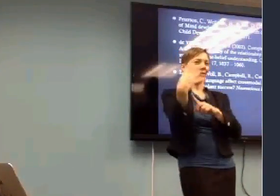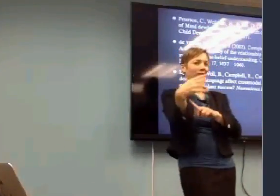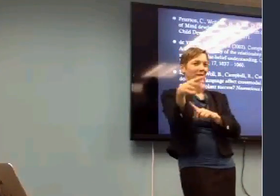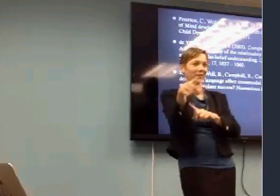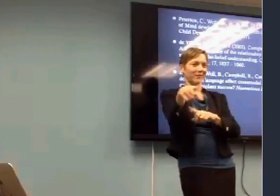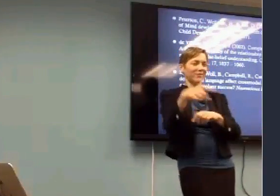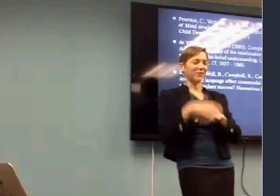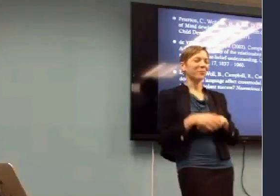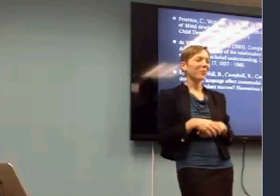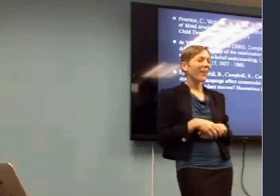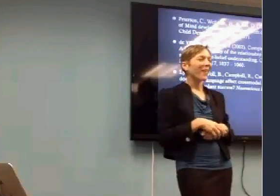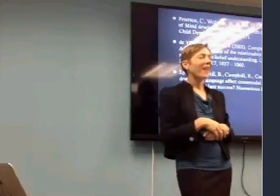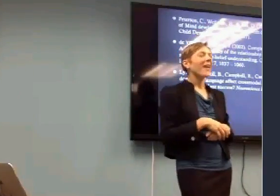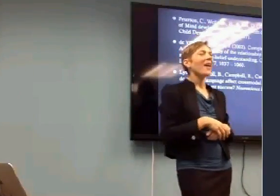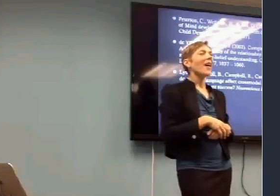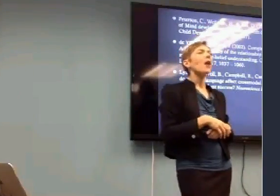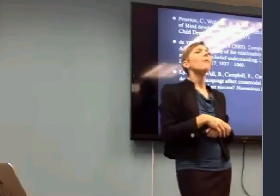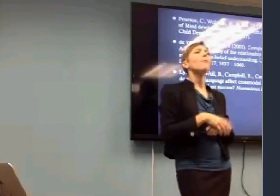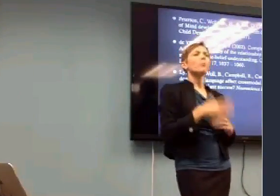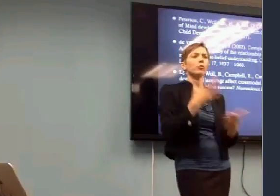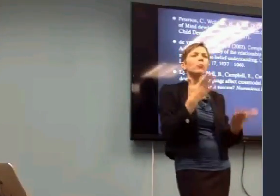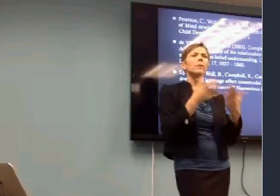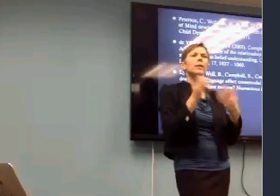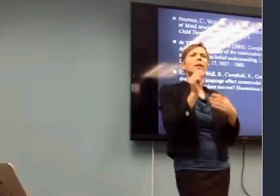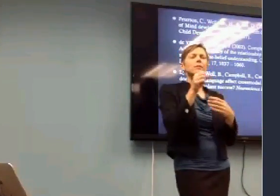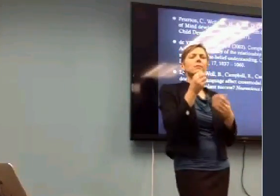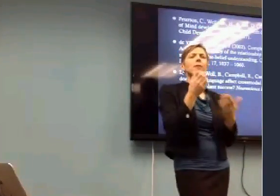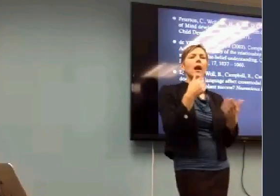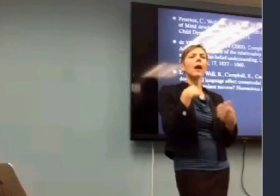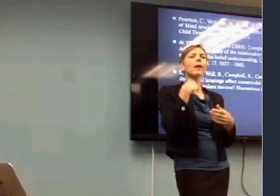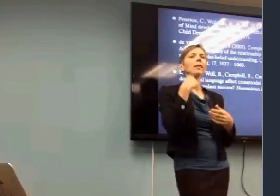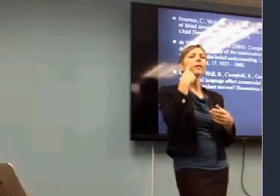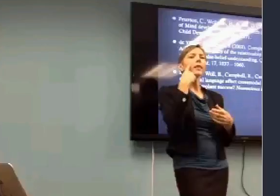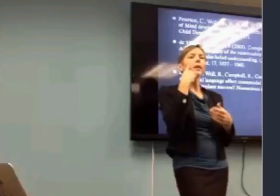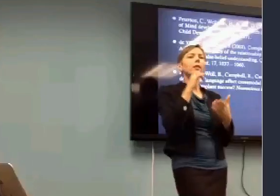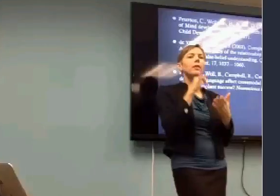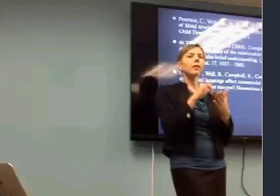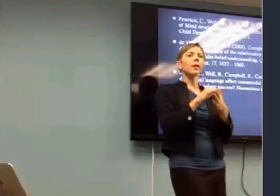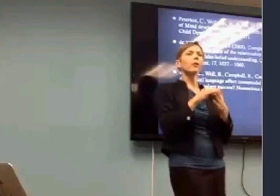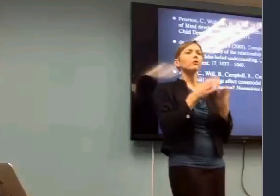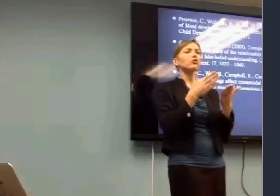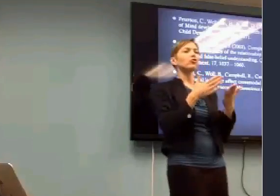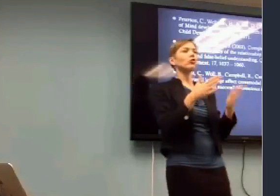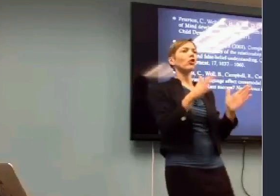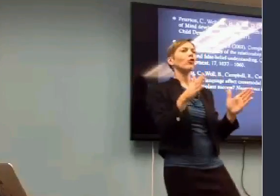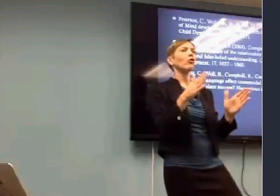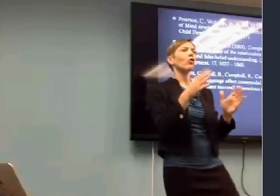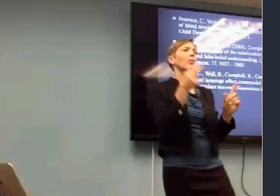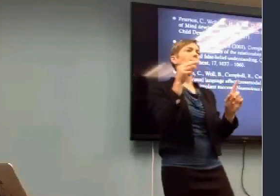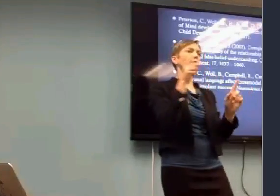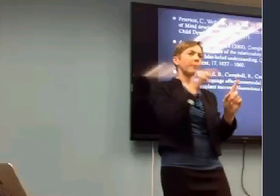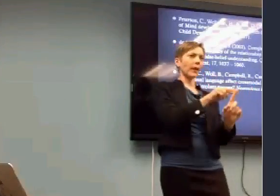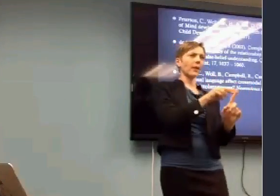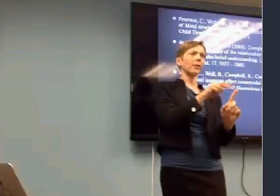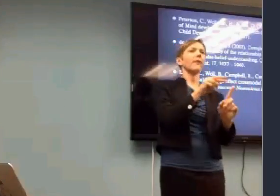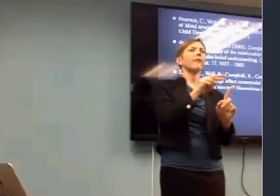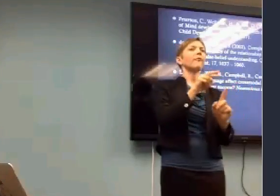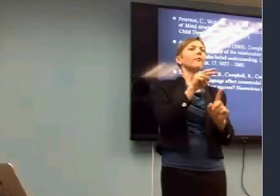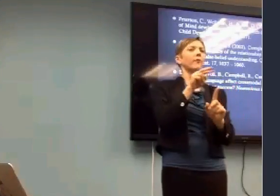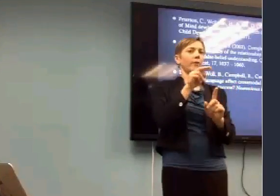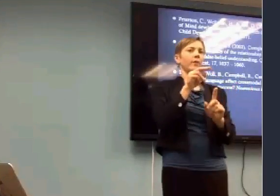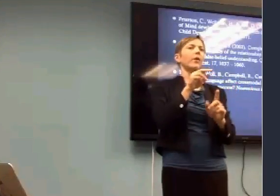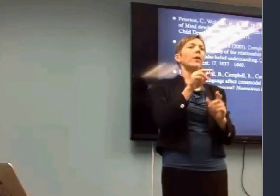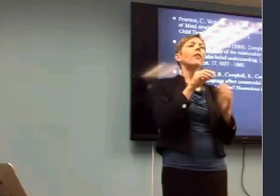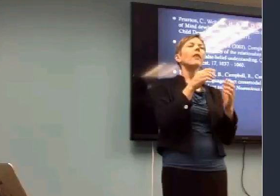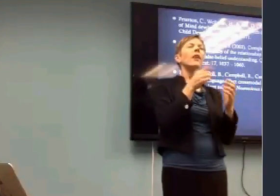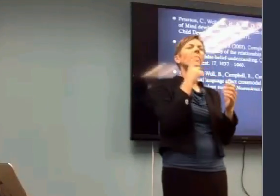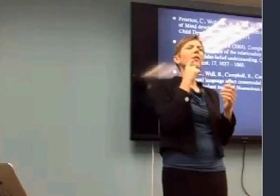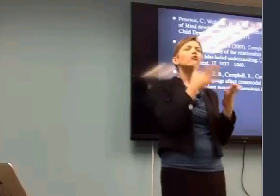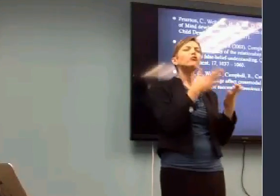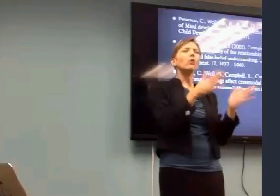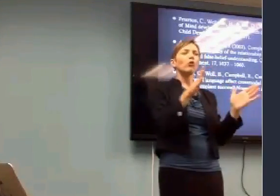So just so you know, I'm signing for people on the screen, people that are watching. So yes,